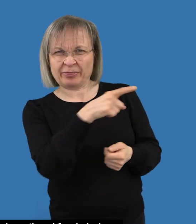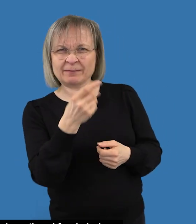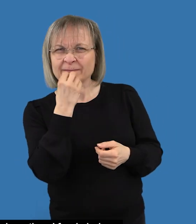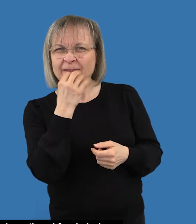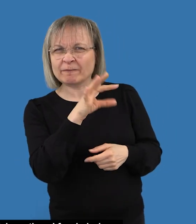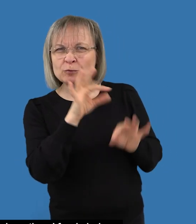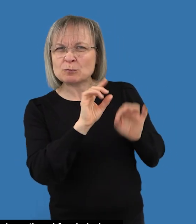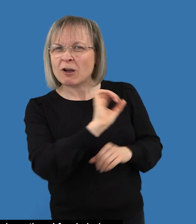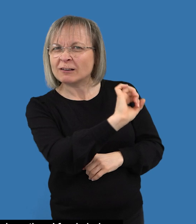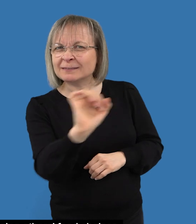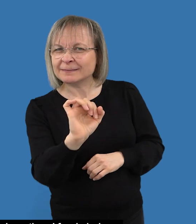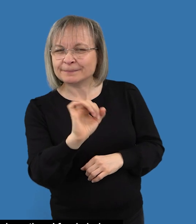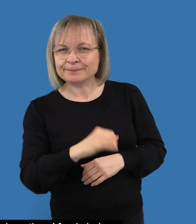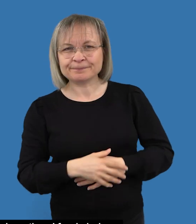Criticizing others' food choices.